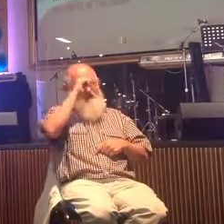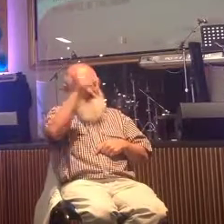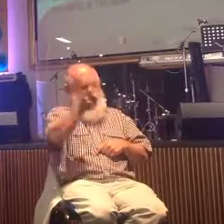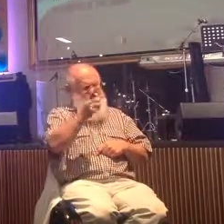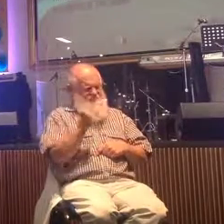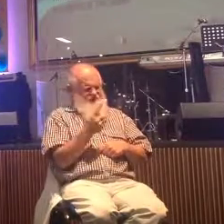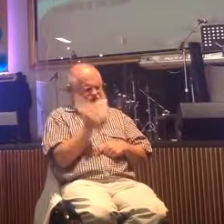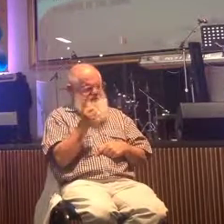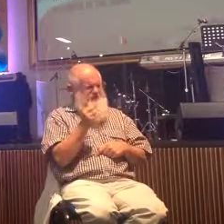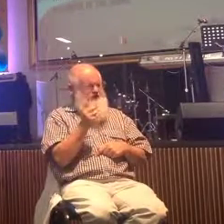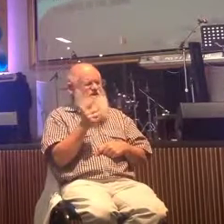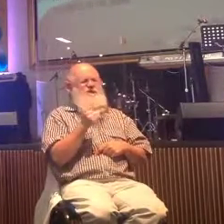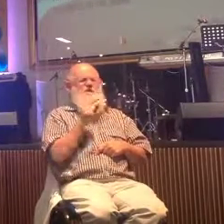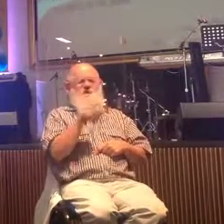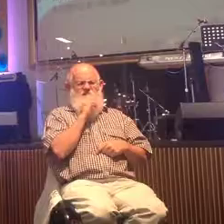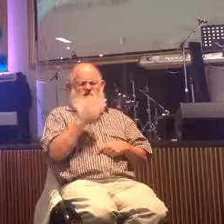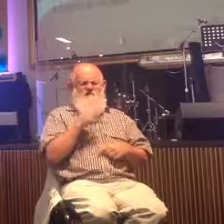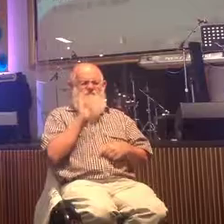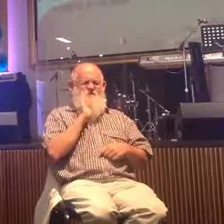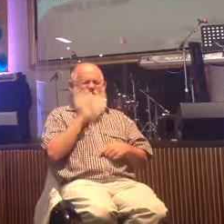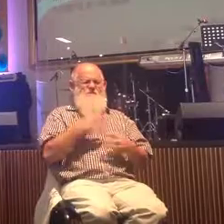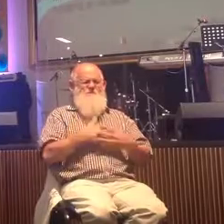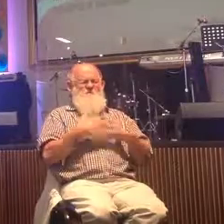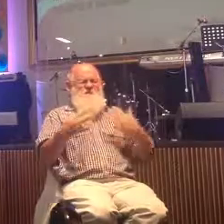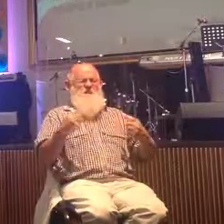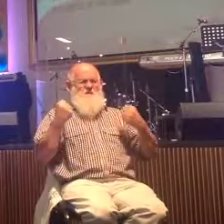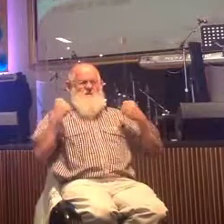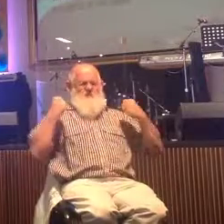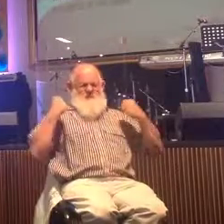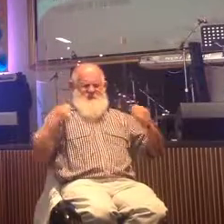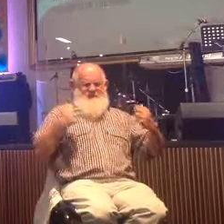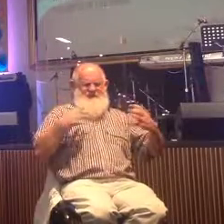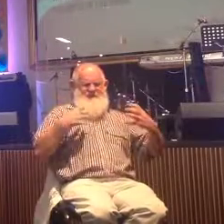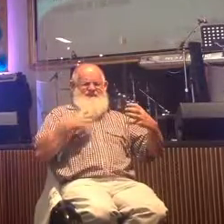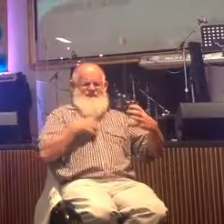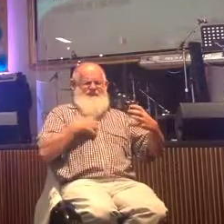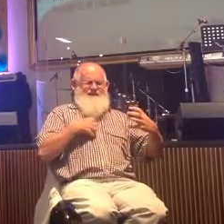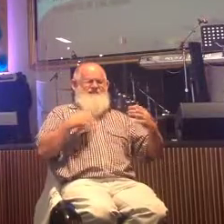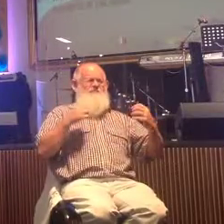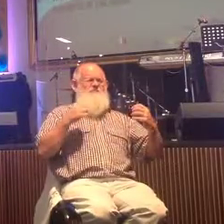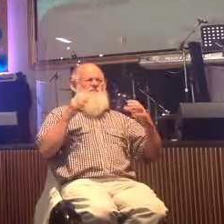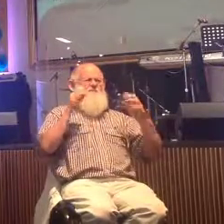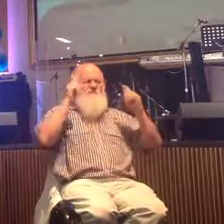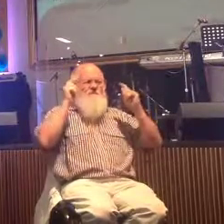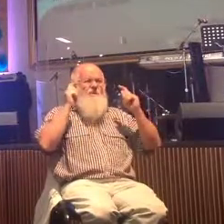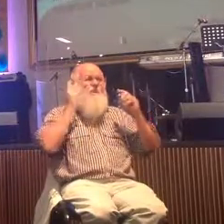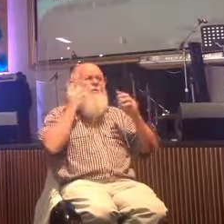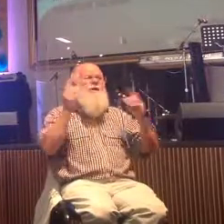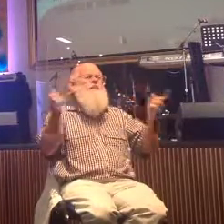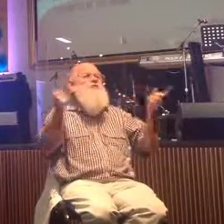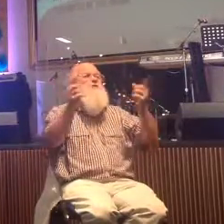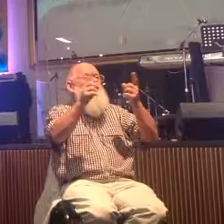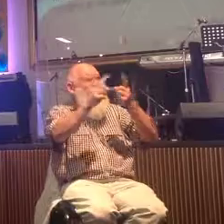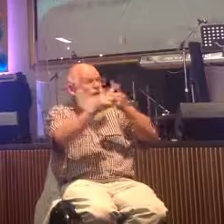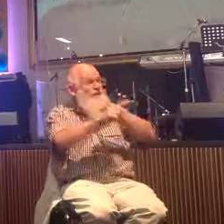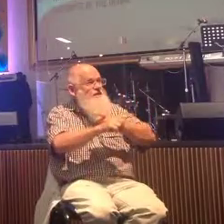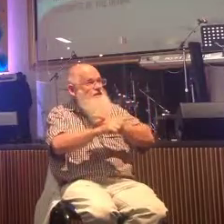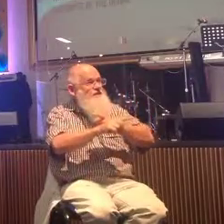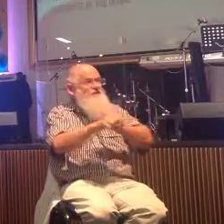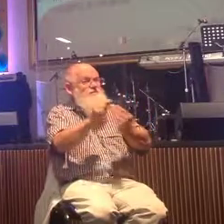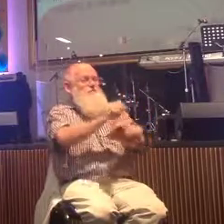who was scary and massive and everything. He's scary as is. He was way, way scary. But then when he was turned